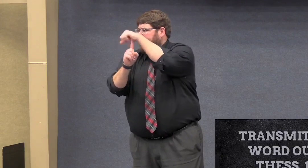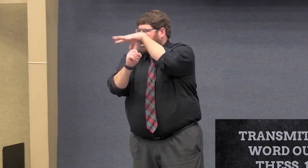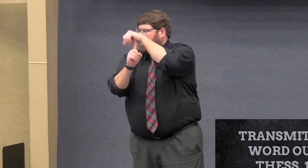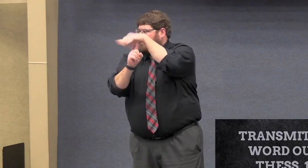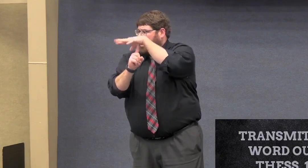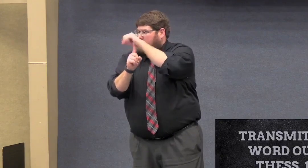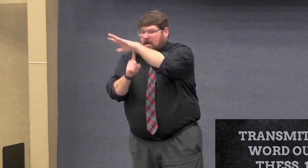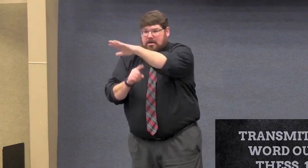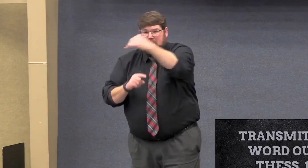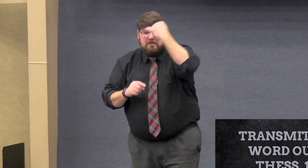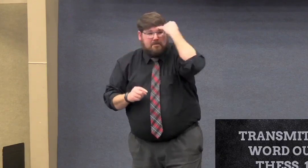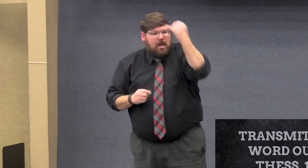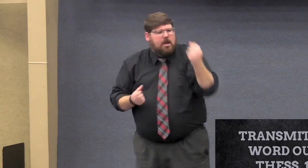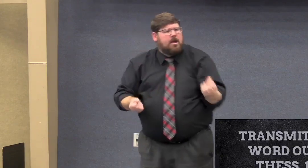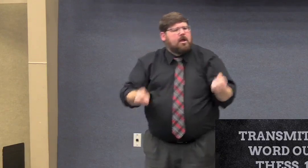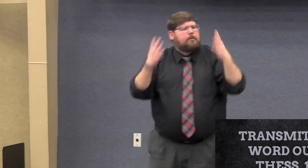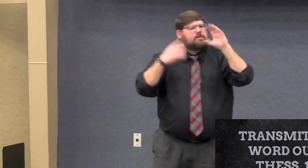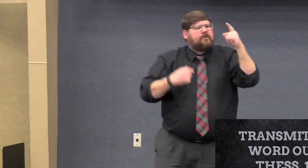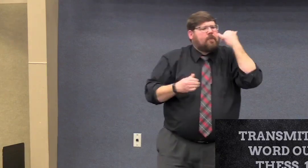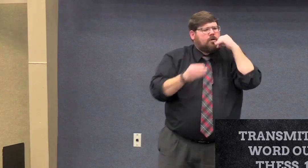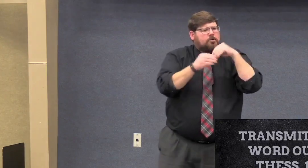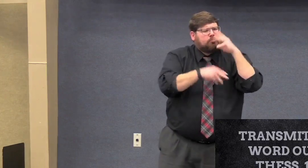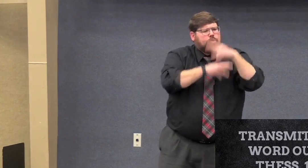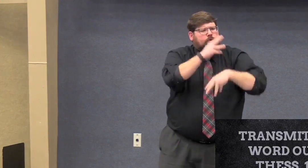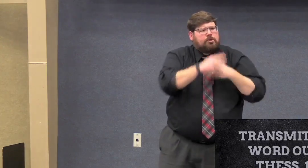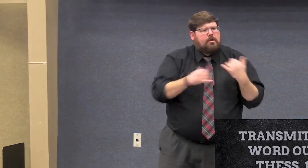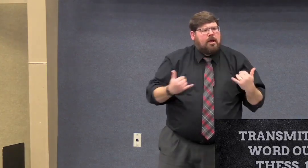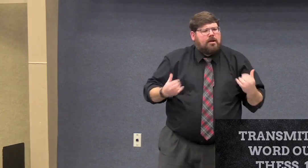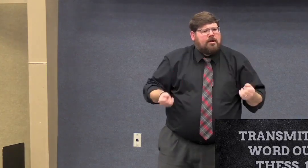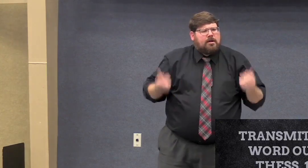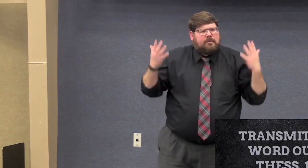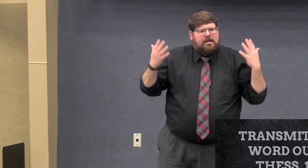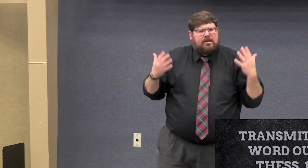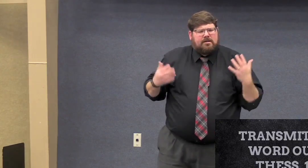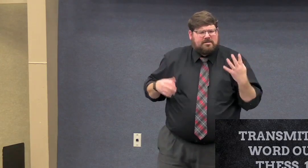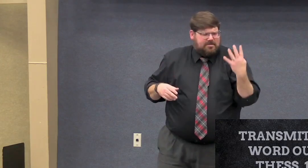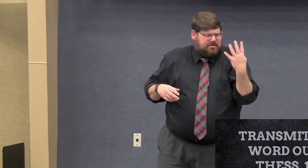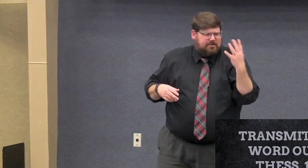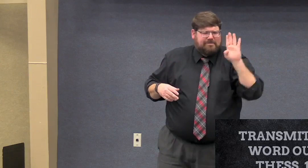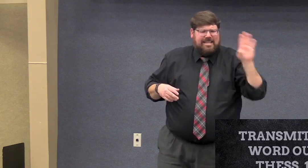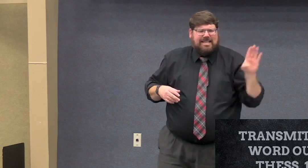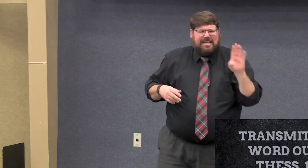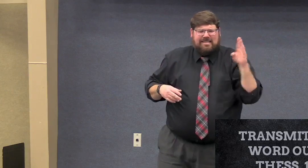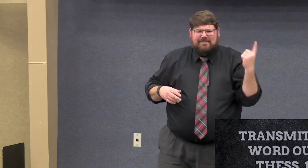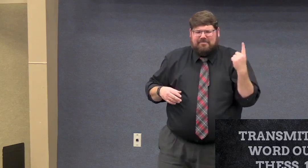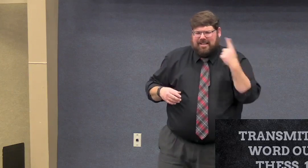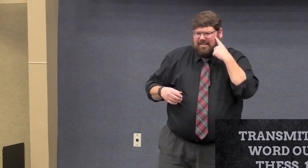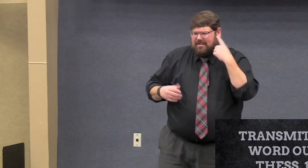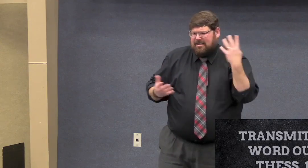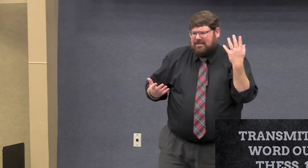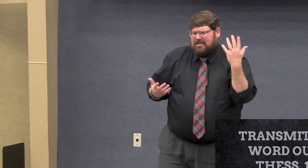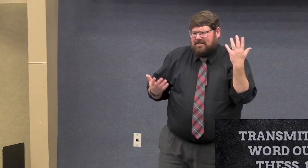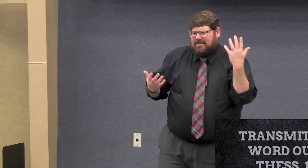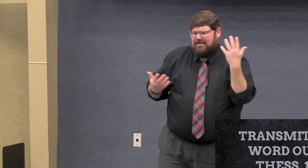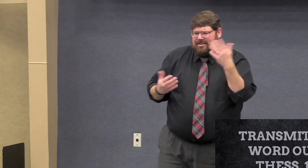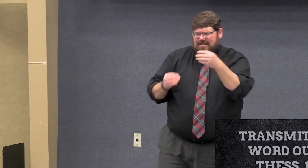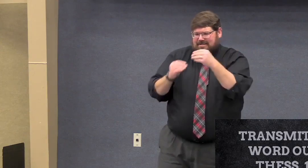the tower. And so imagine how many cell phone towers, how many cell phones are in the world. I think it's like 4 billion, something like